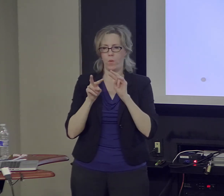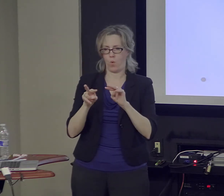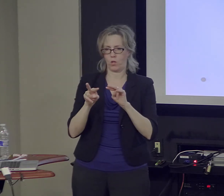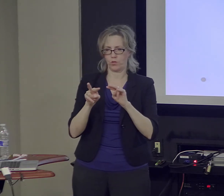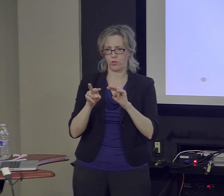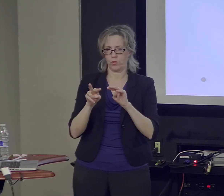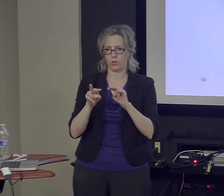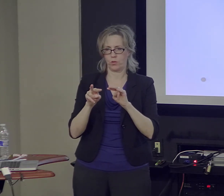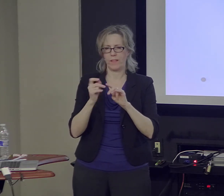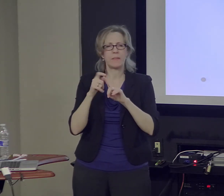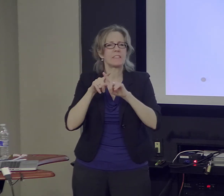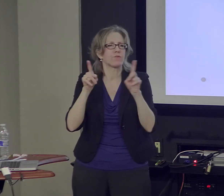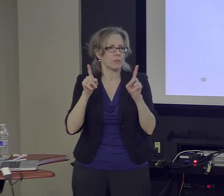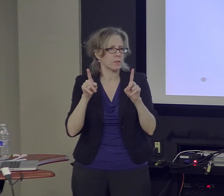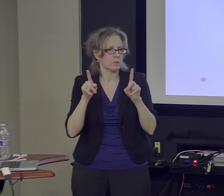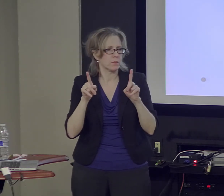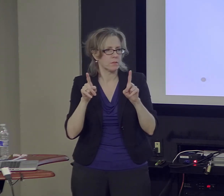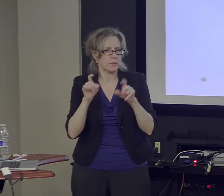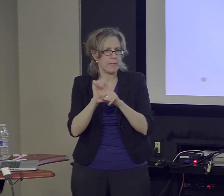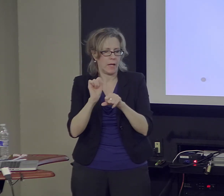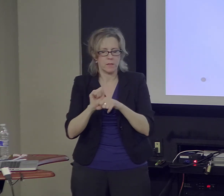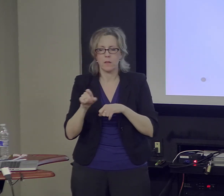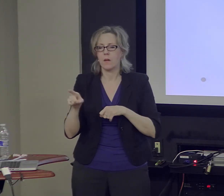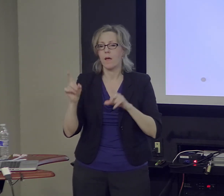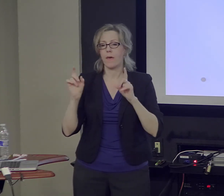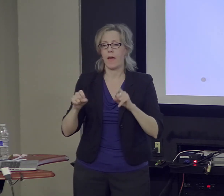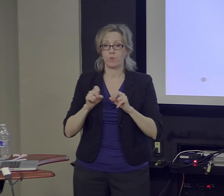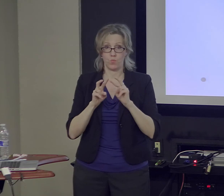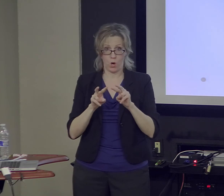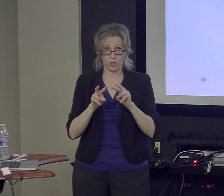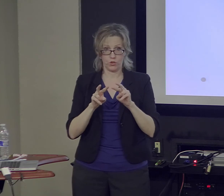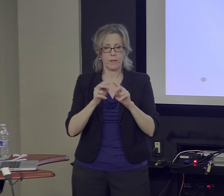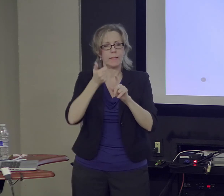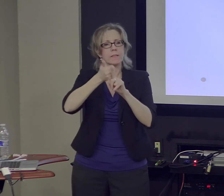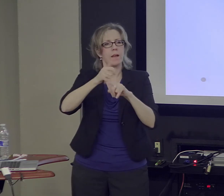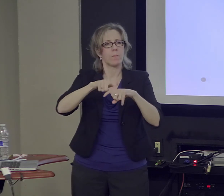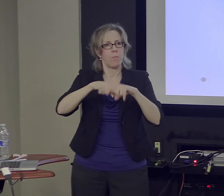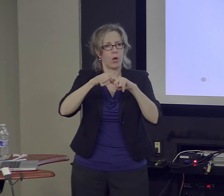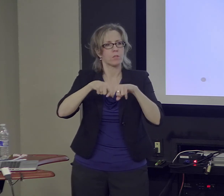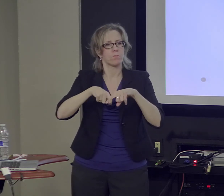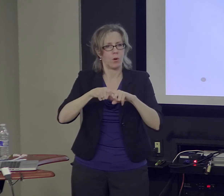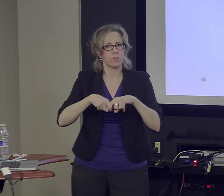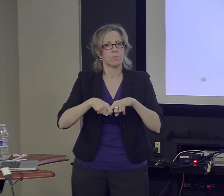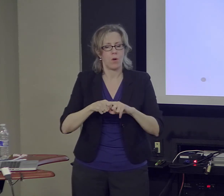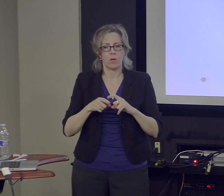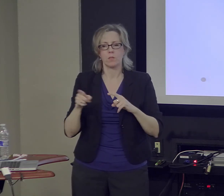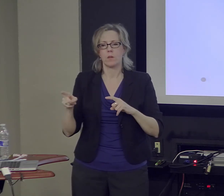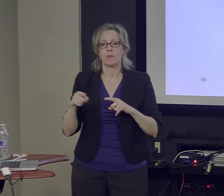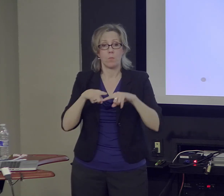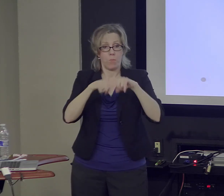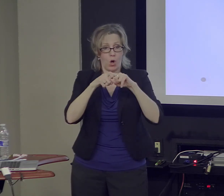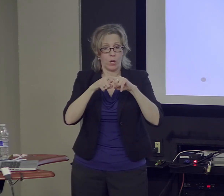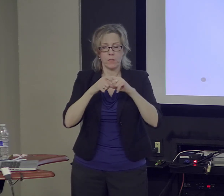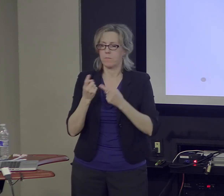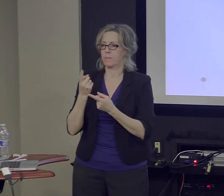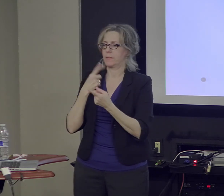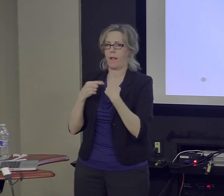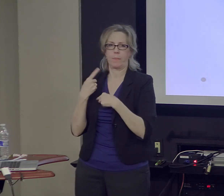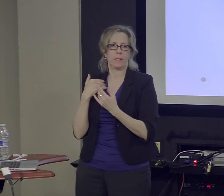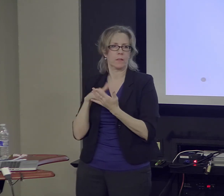There was one video that I asked the participants to watch because I had a specific task, a different task, that I wanted them to perform.